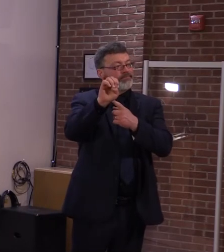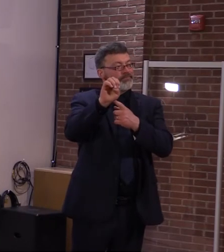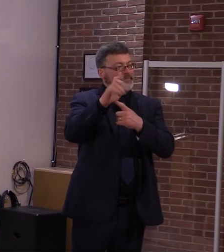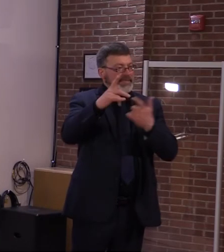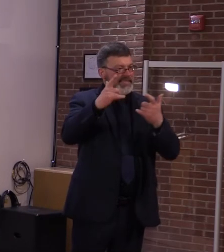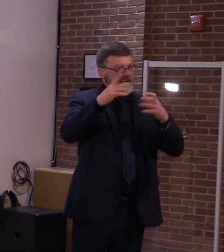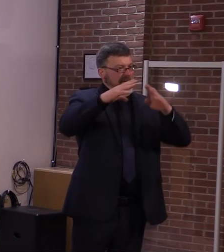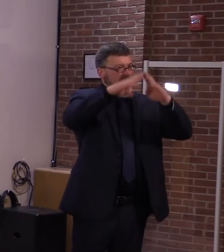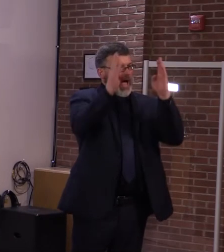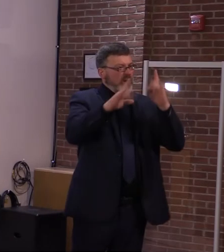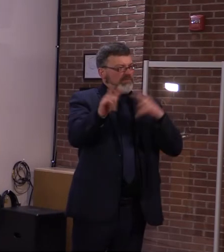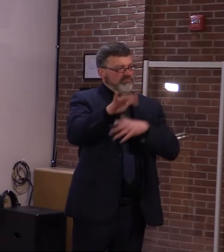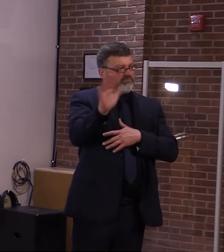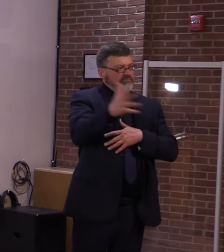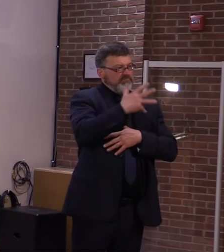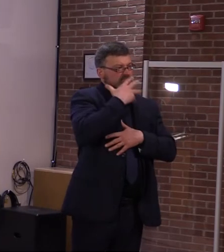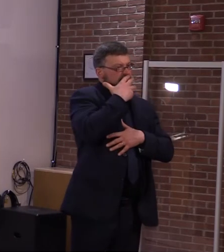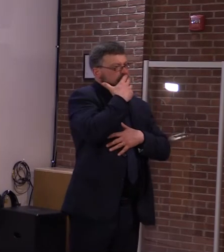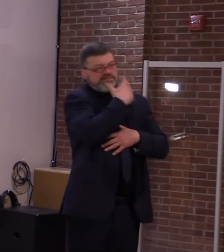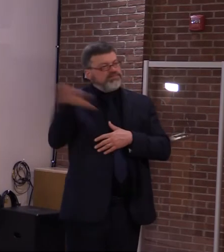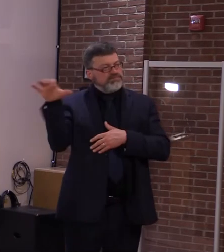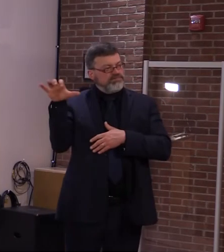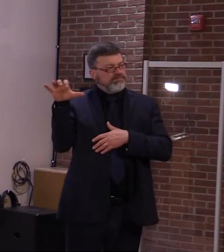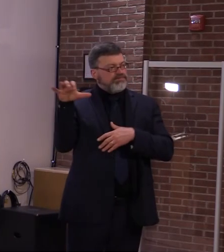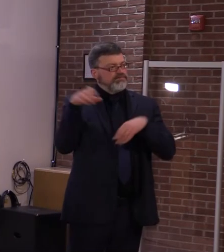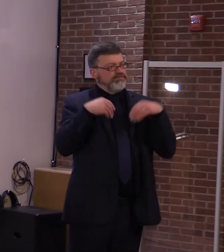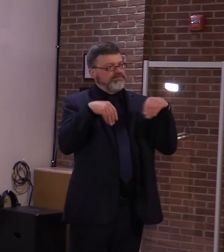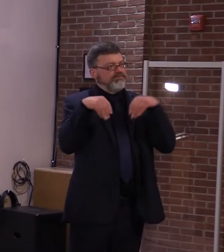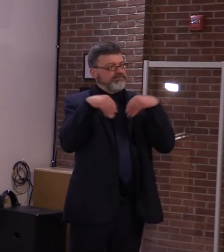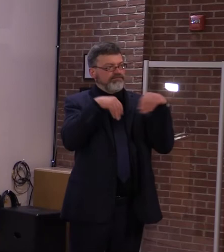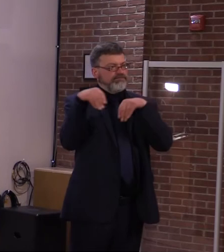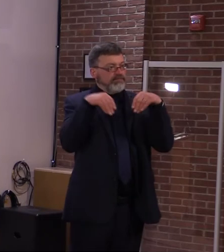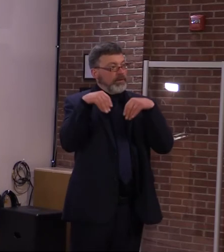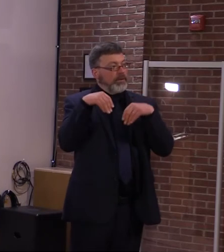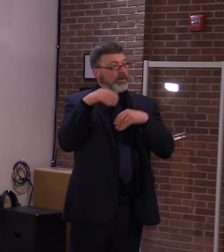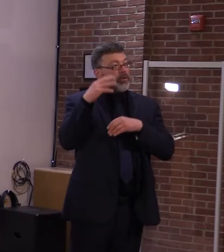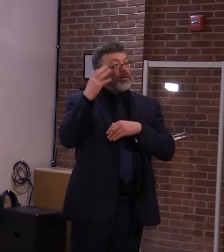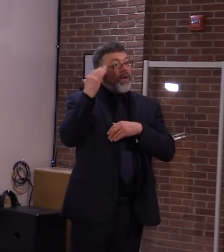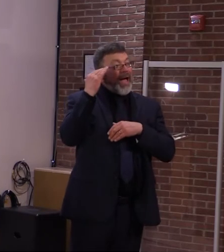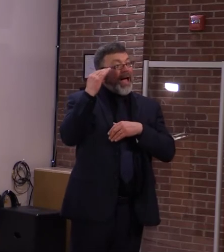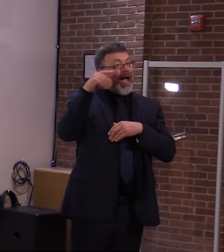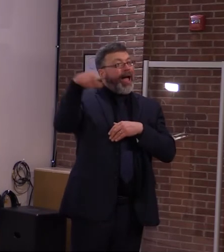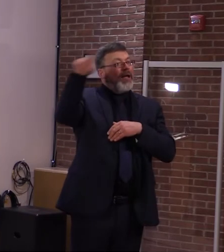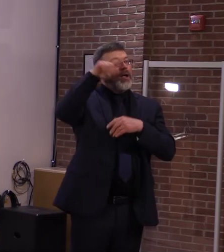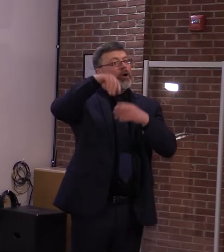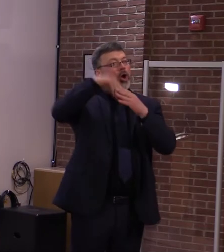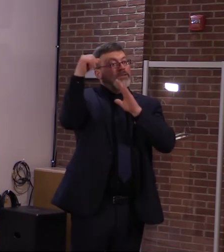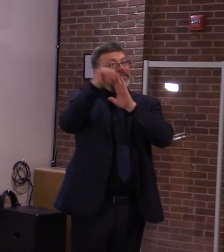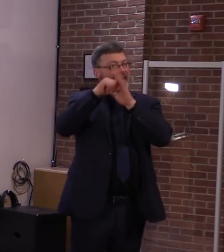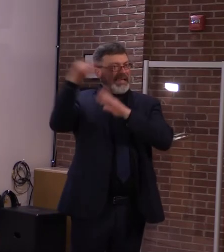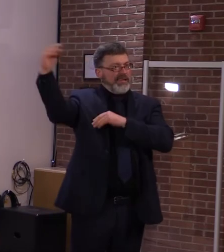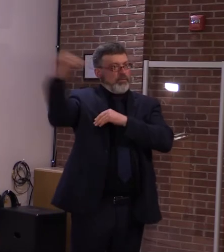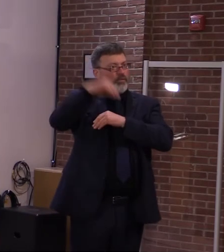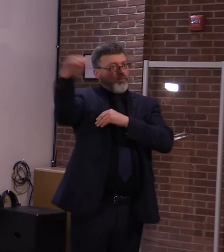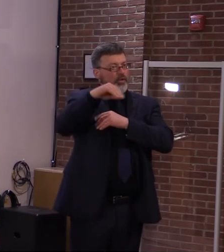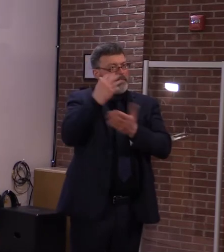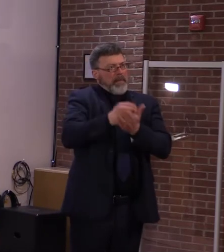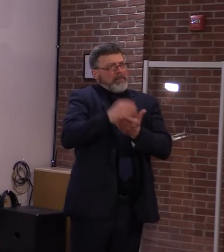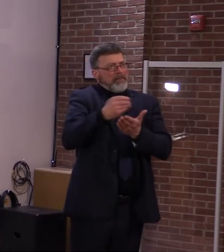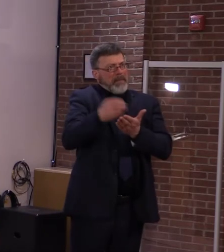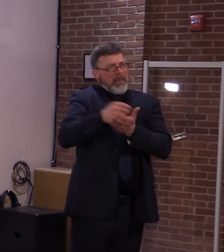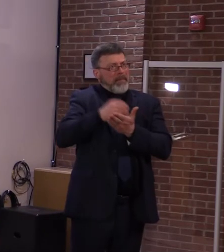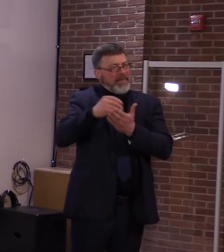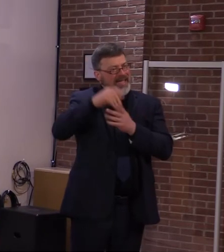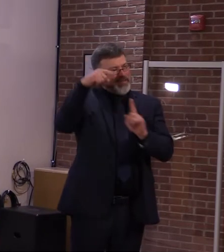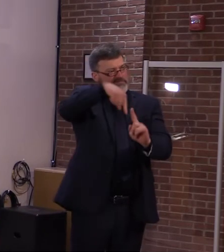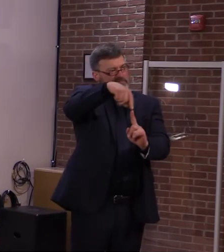huge jump in out-of-state homebuyers in 2020, and it's putting a lot of unprecedented pressure on the market. And I'm